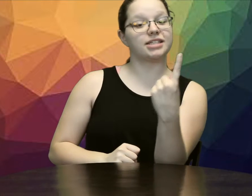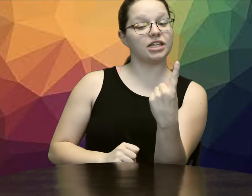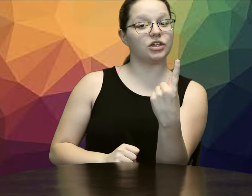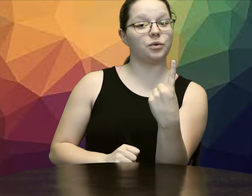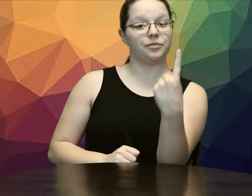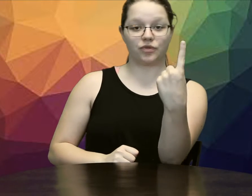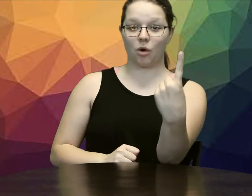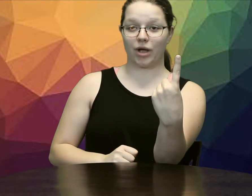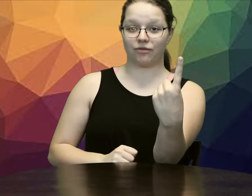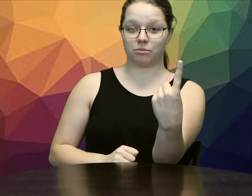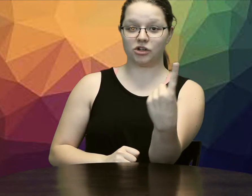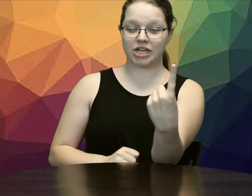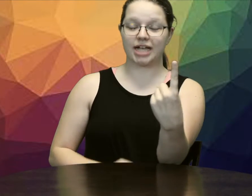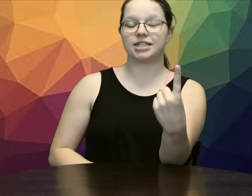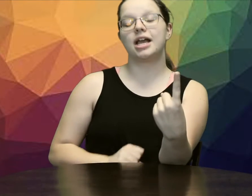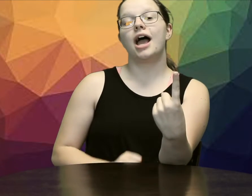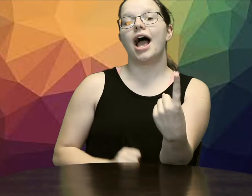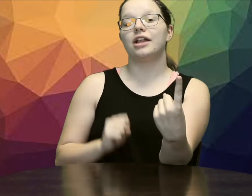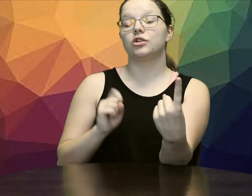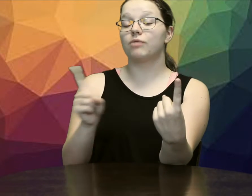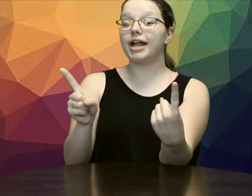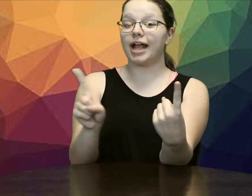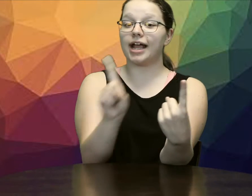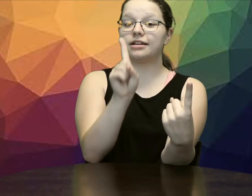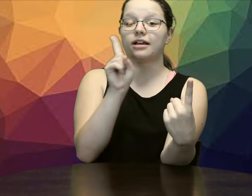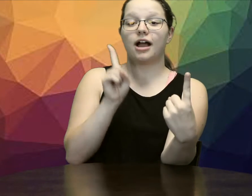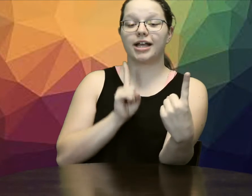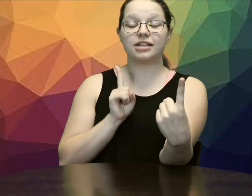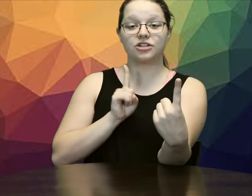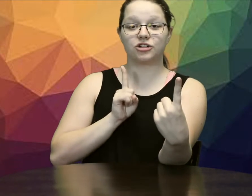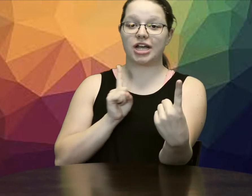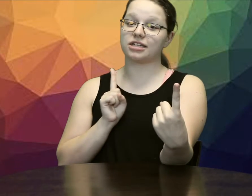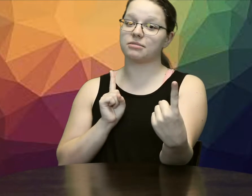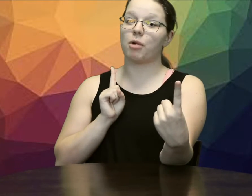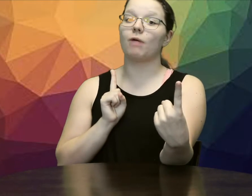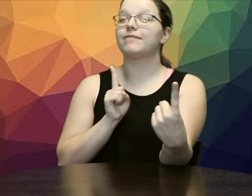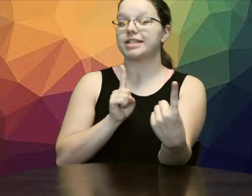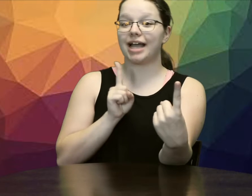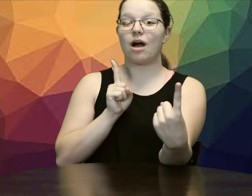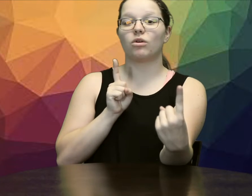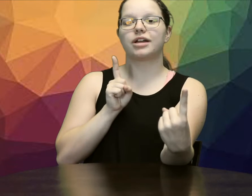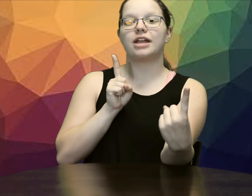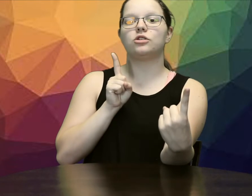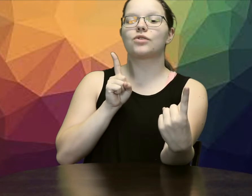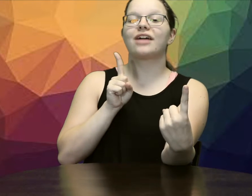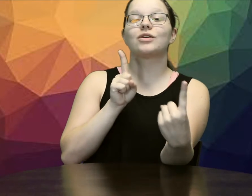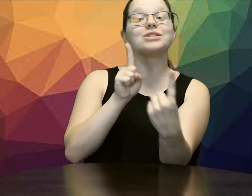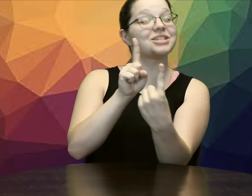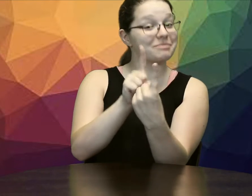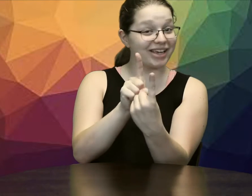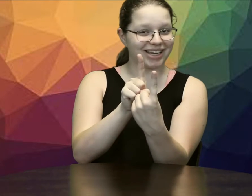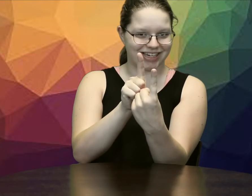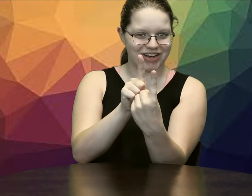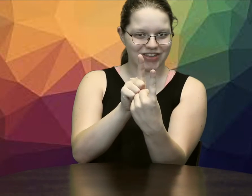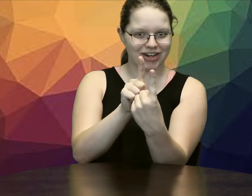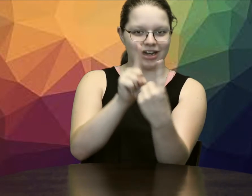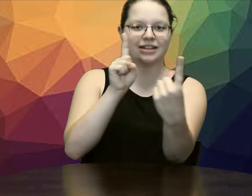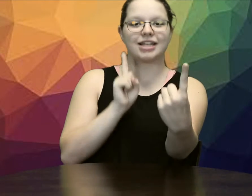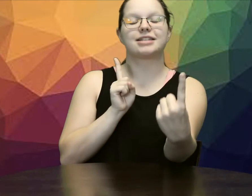facing you, away from your chest, and your right hand against your chest, palm facing outward, and you drag those to meet each other. That's the